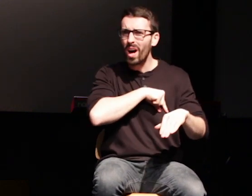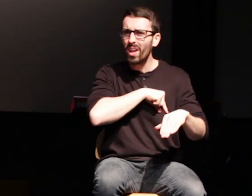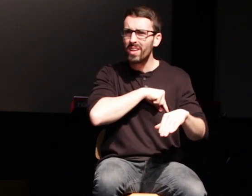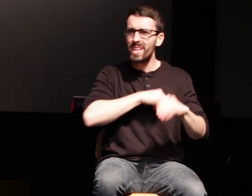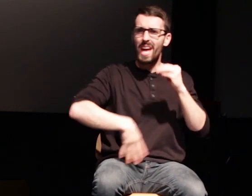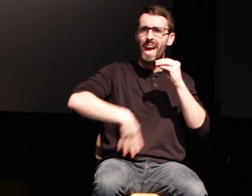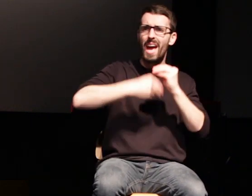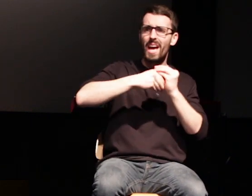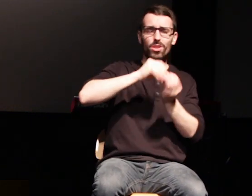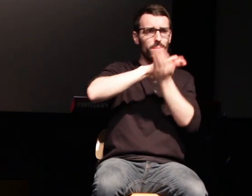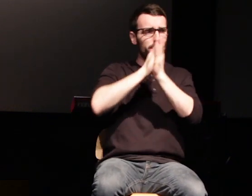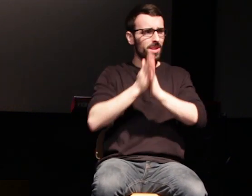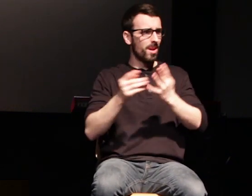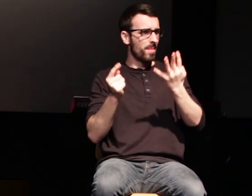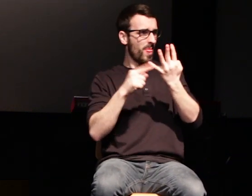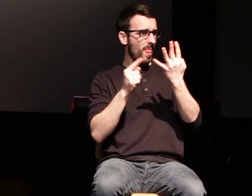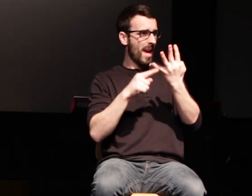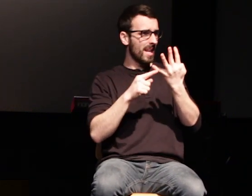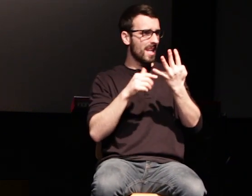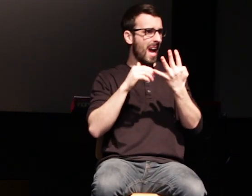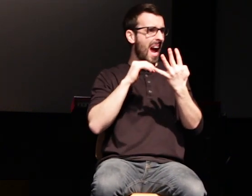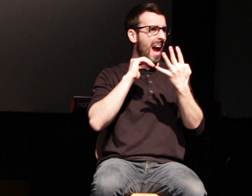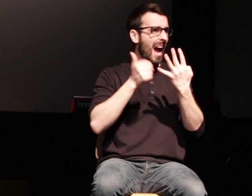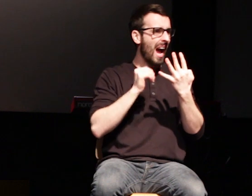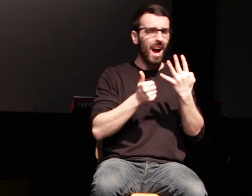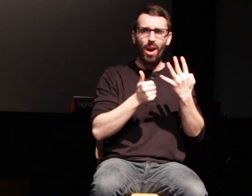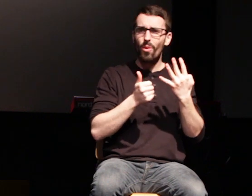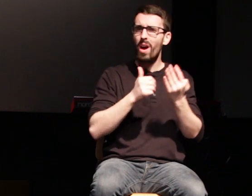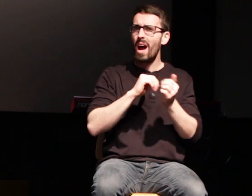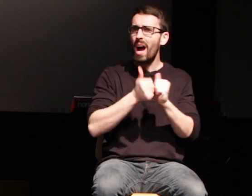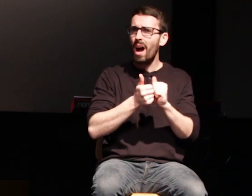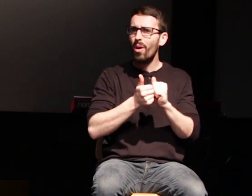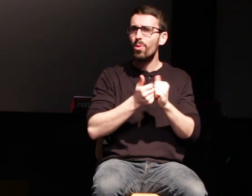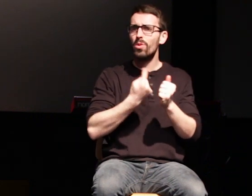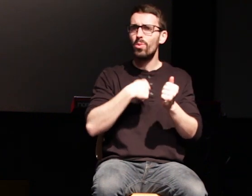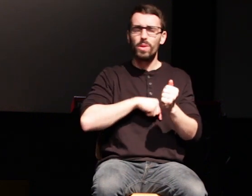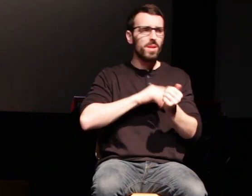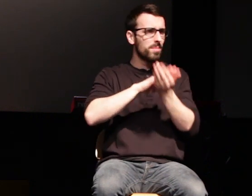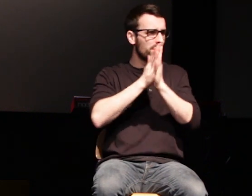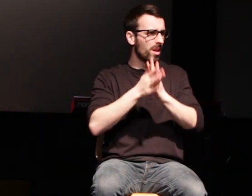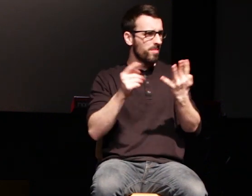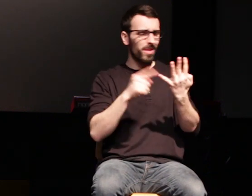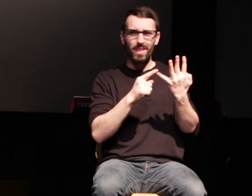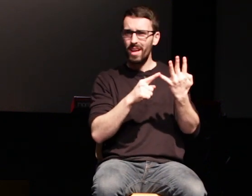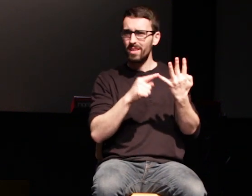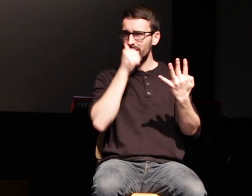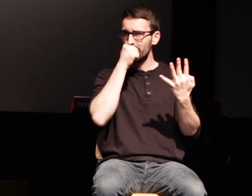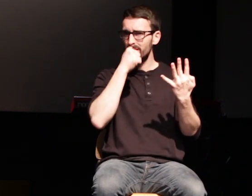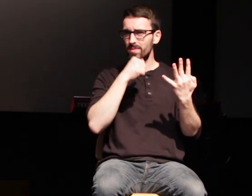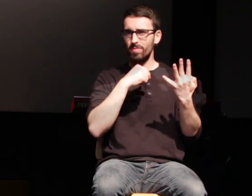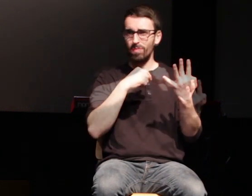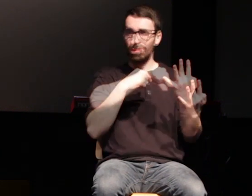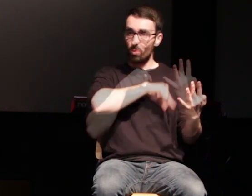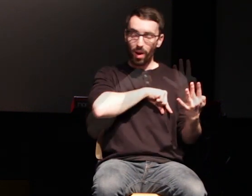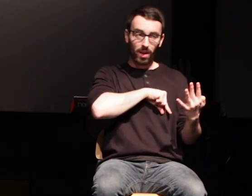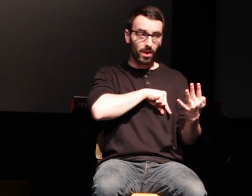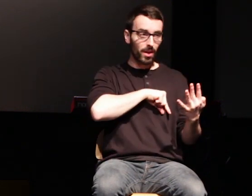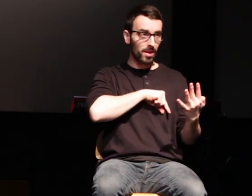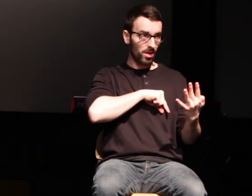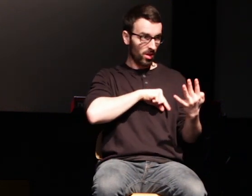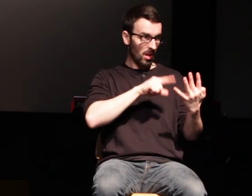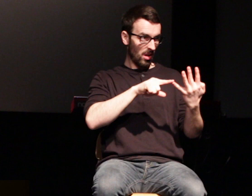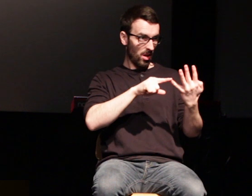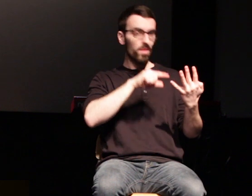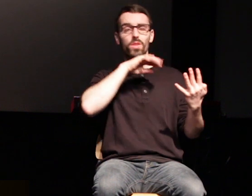I think the best question is, how can we become good soil? Because the quality of soil is,